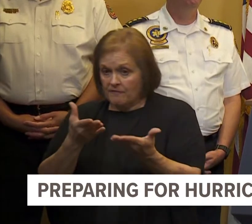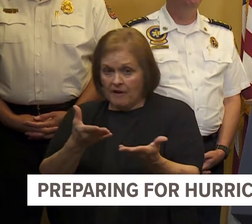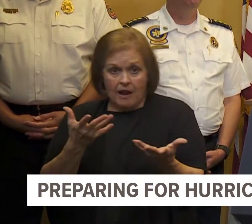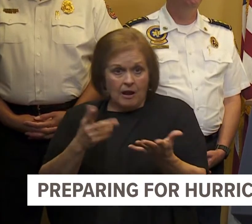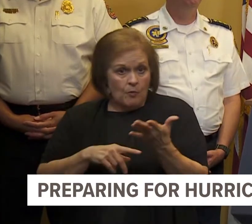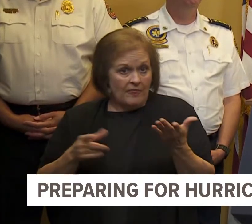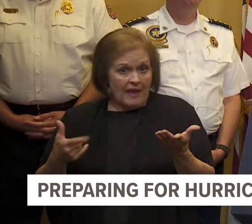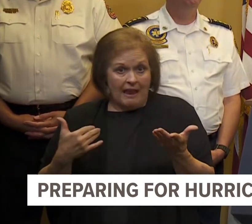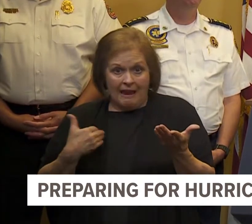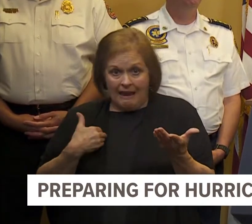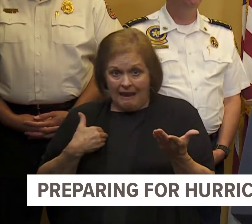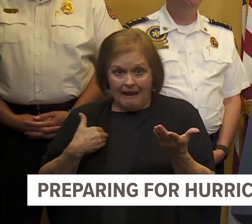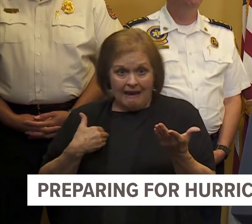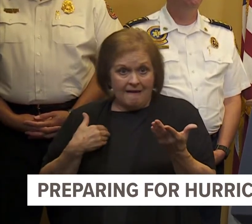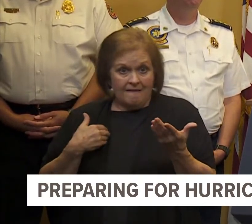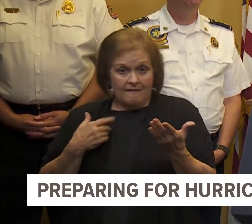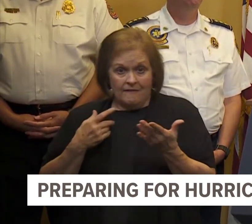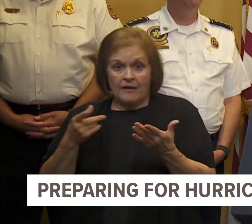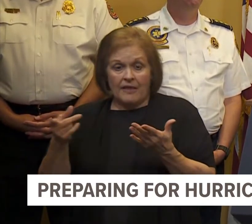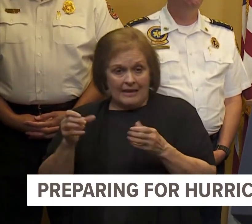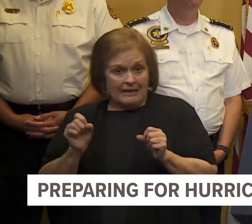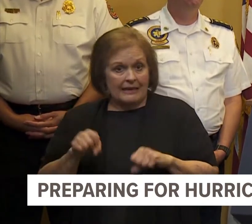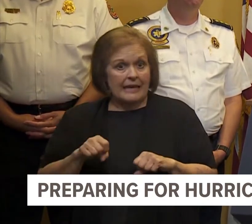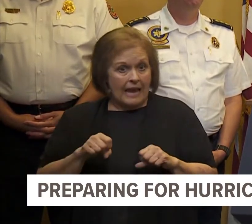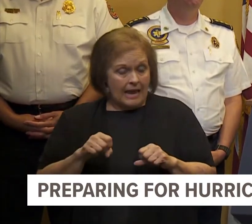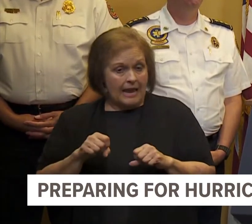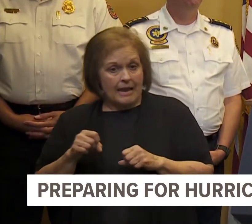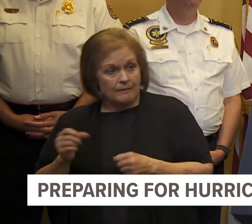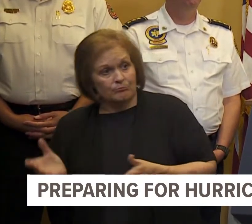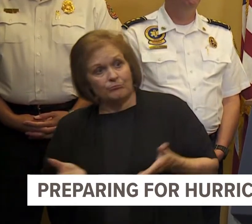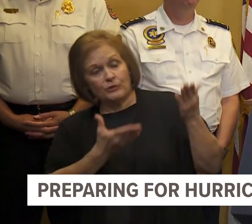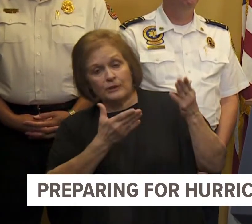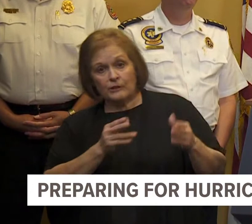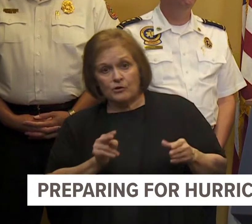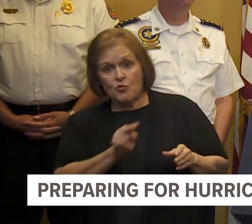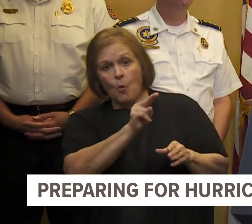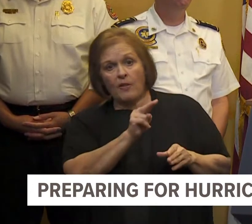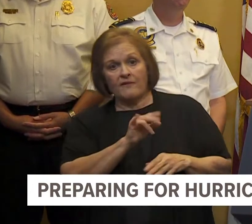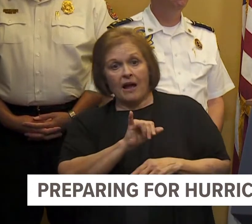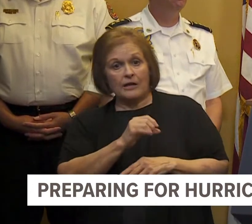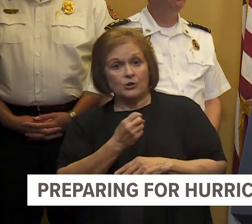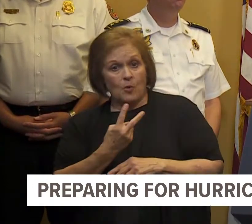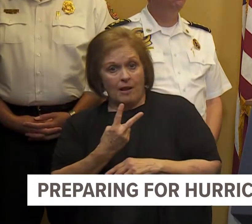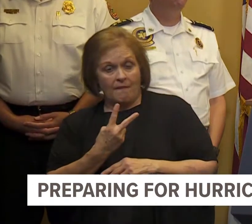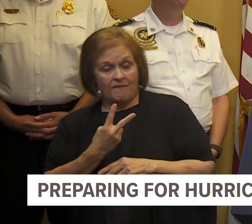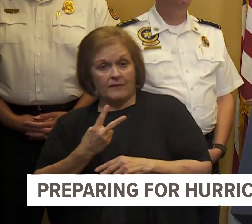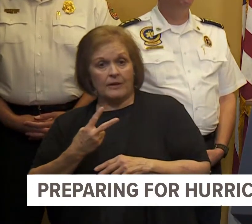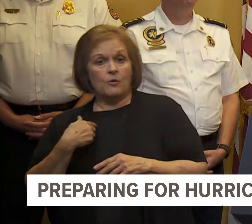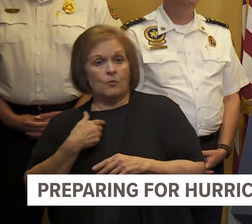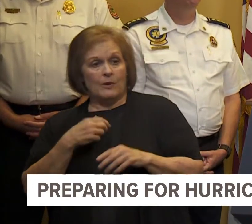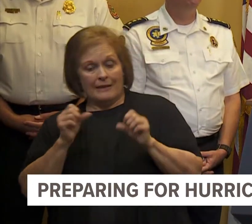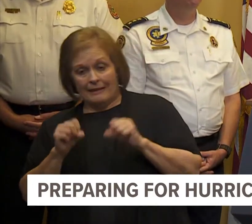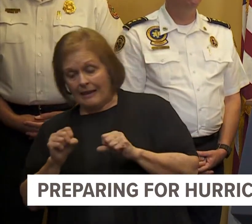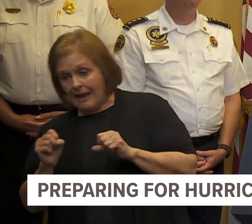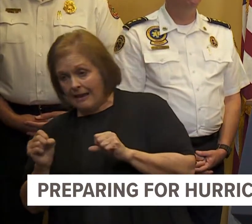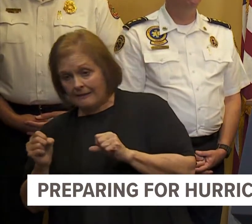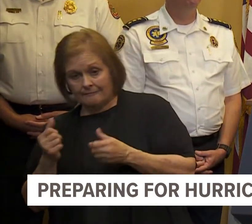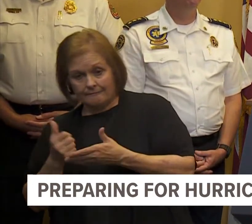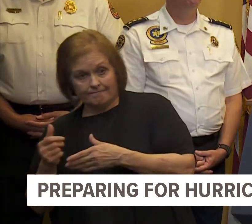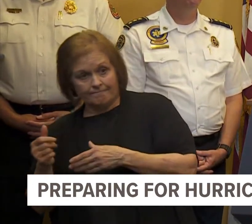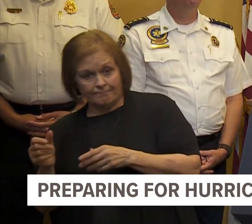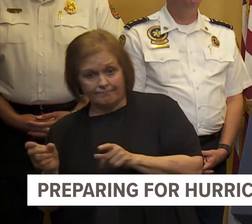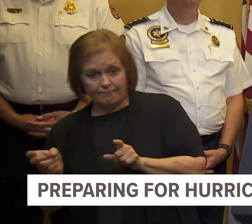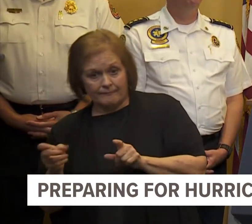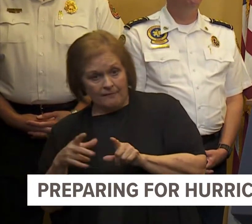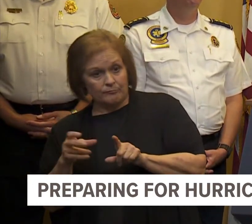rail yard on the day that it needs to happen. They'll move people north of here, north of I-12, which then we can connect them with buses and move them